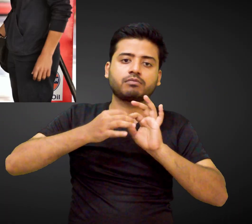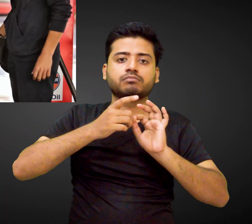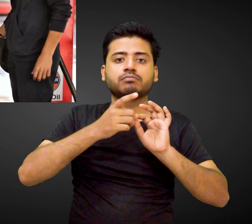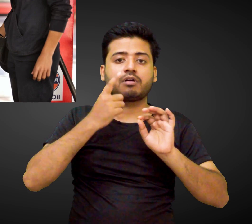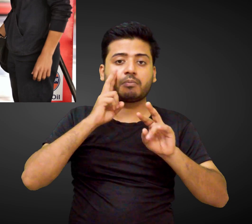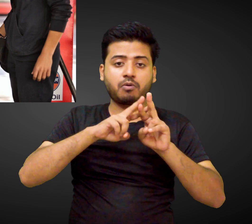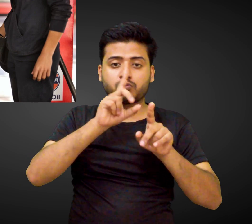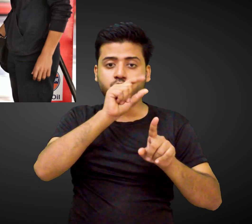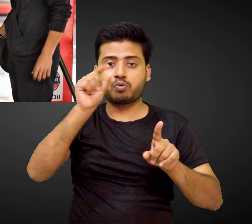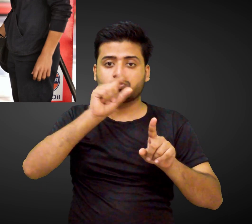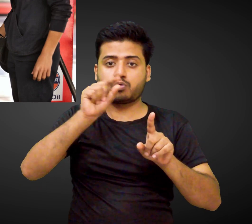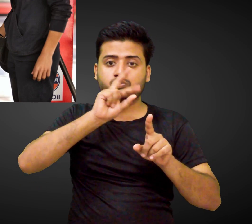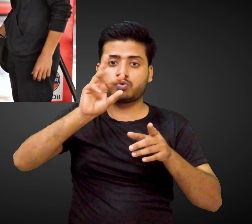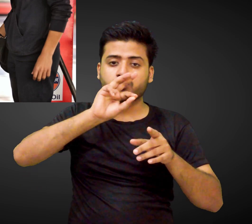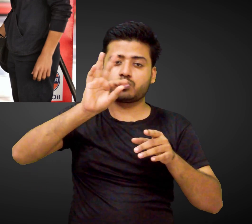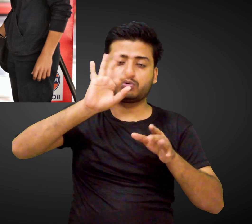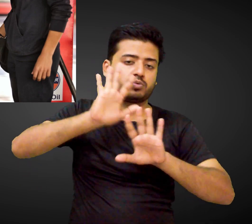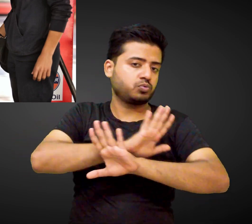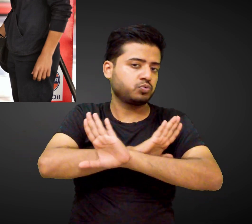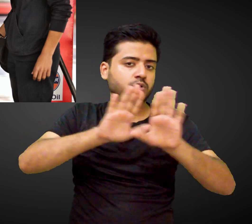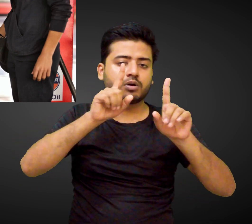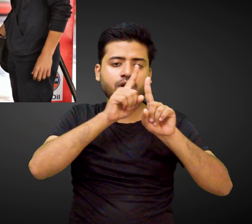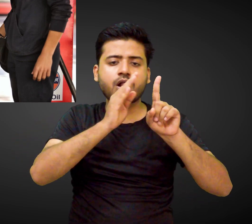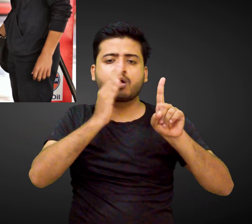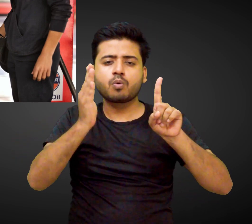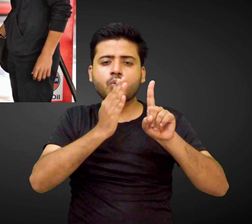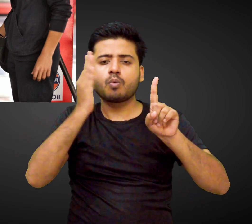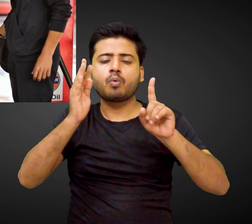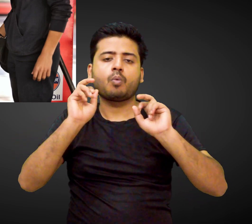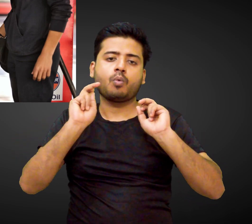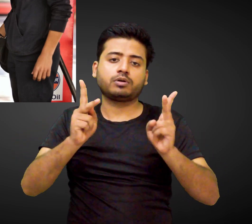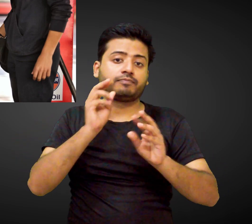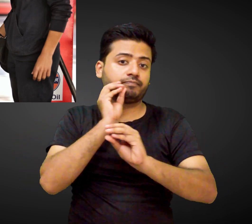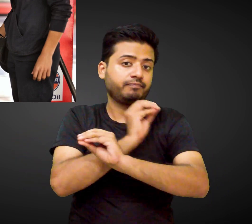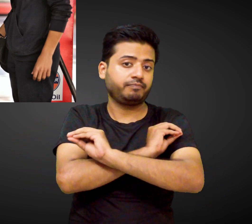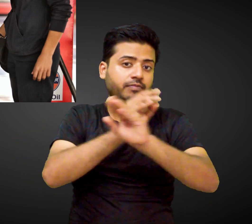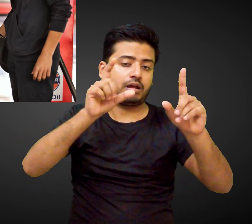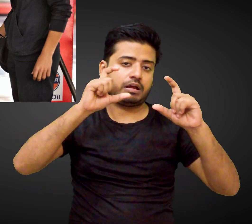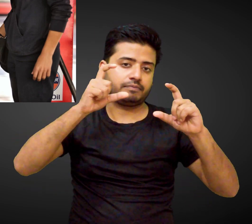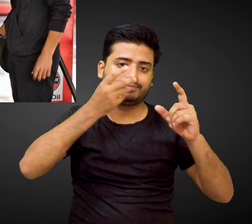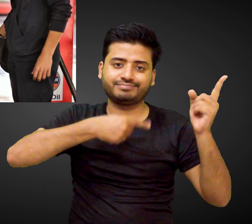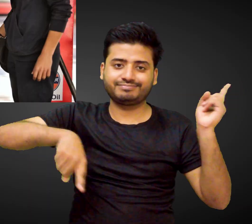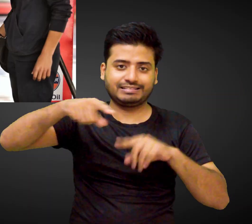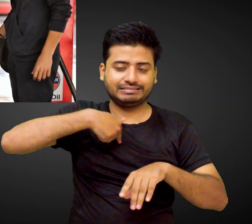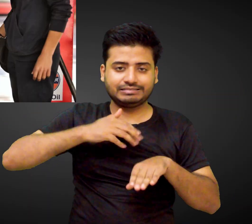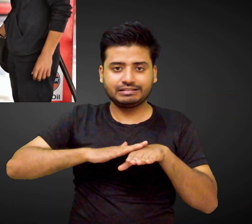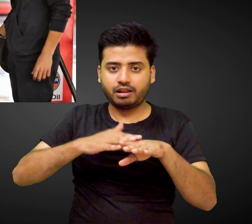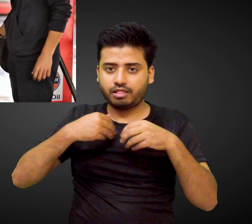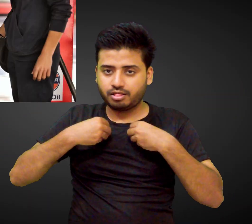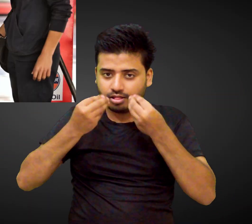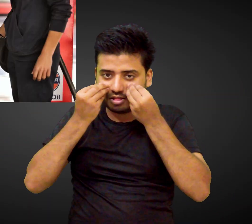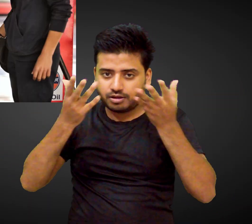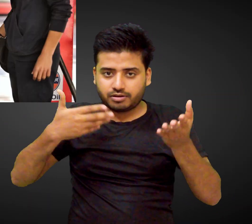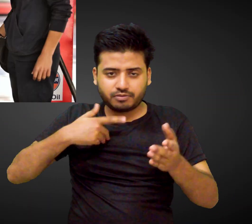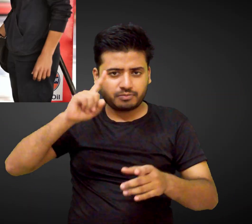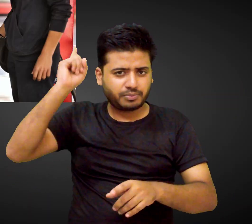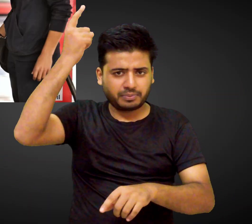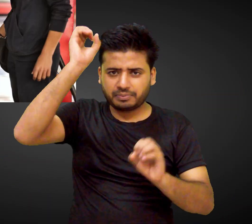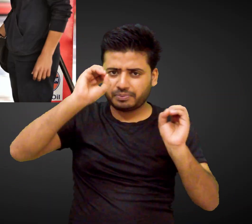more pollutants that must be extracted before it can reach the same levels of emissions as petrol. Per liter, diesel contains more